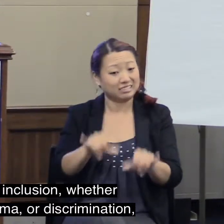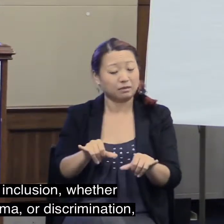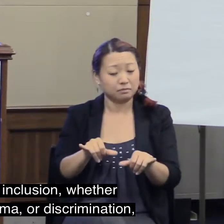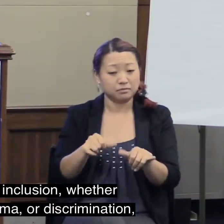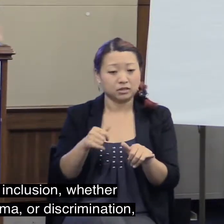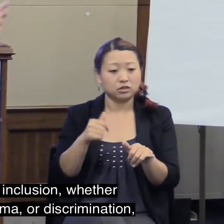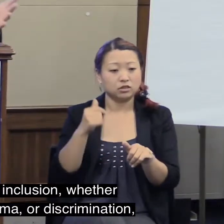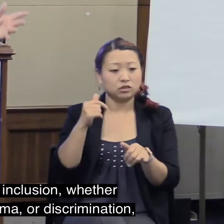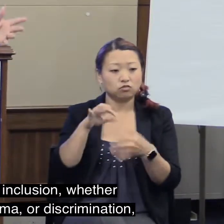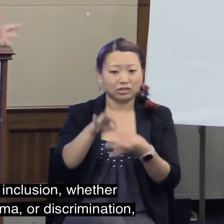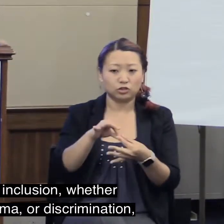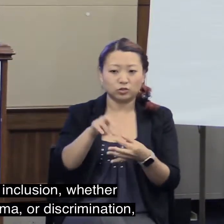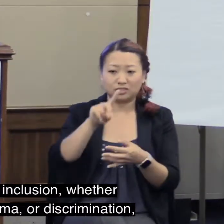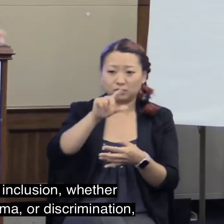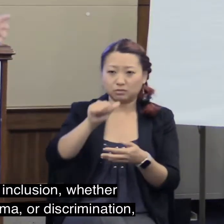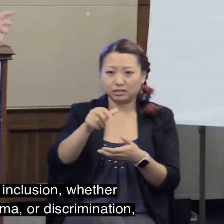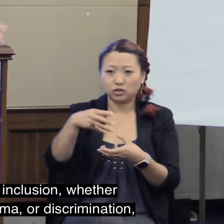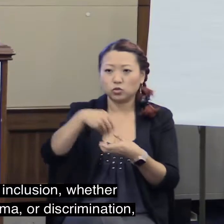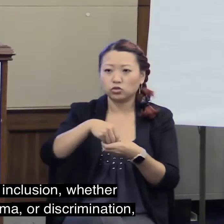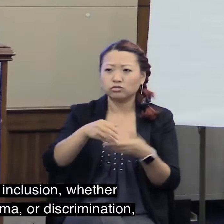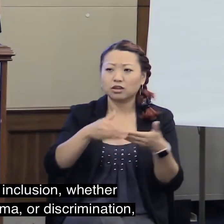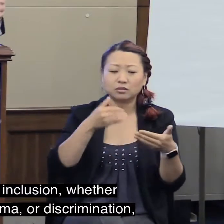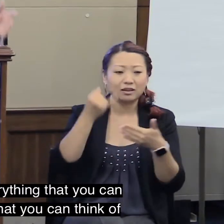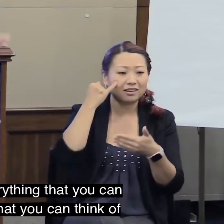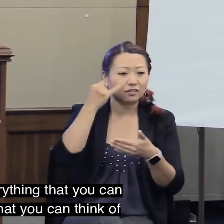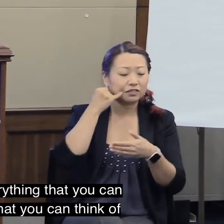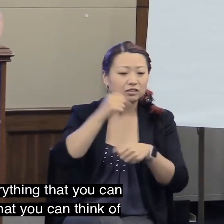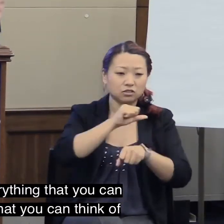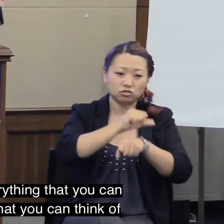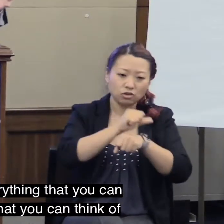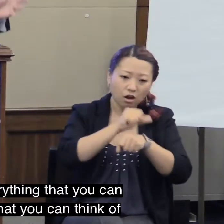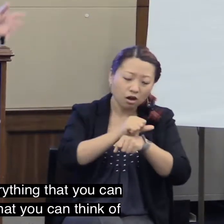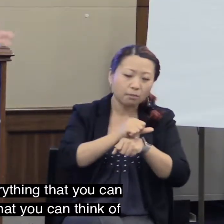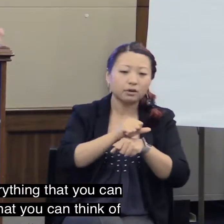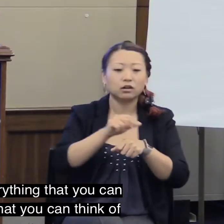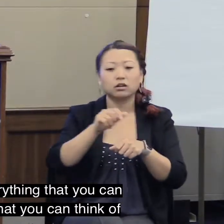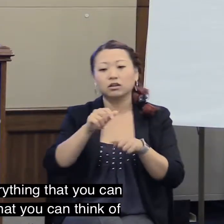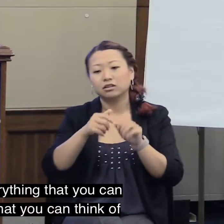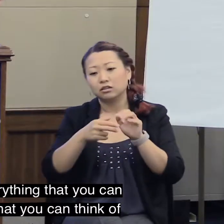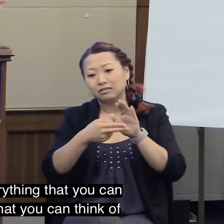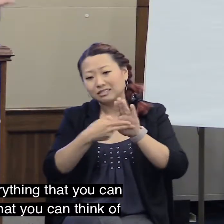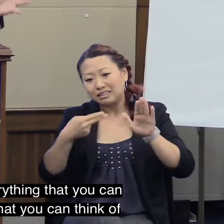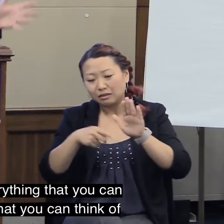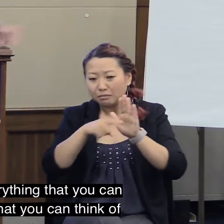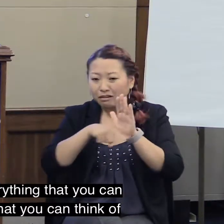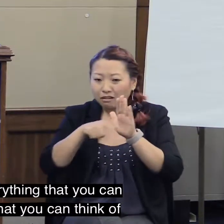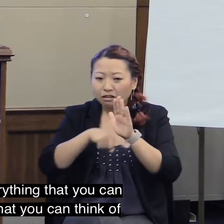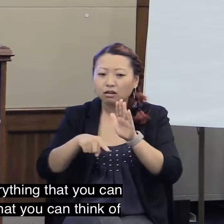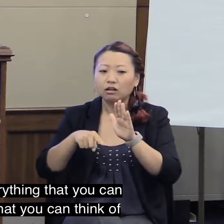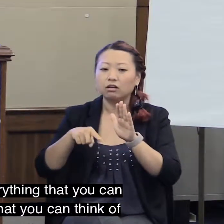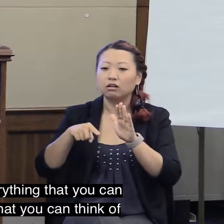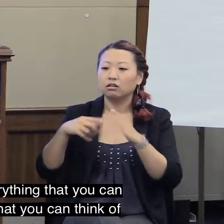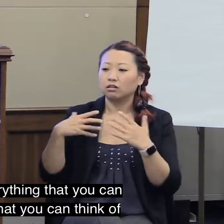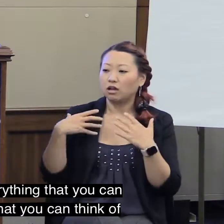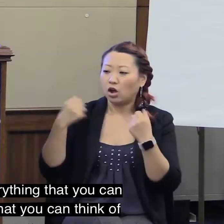disability inclusion, whether it's employment or stigmas or discrimination or health care or everything that you can think